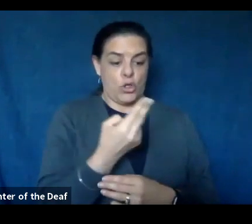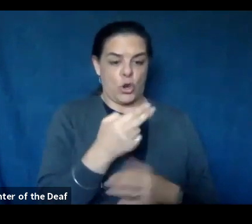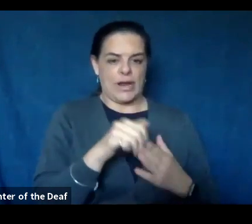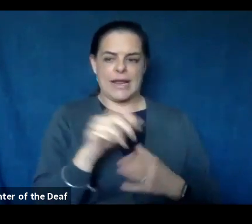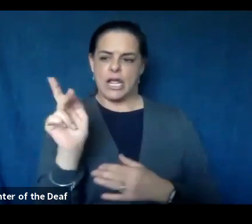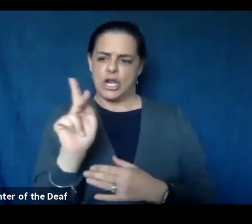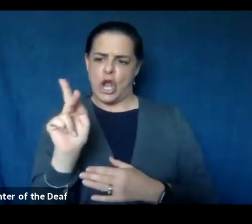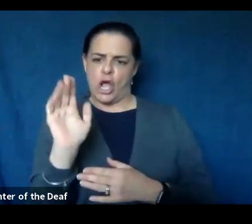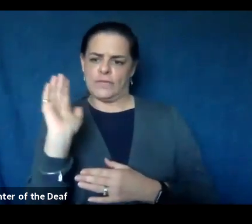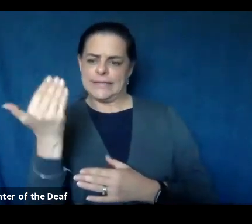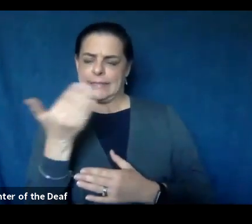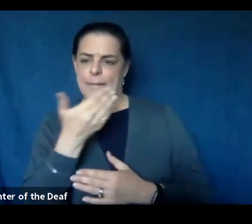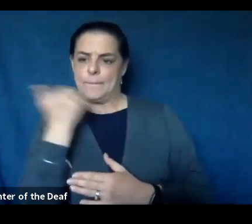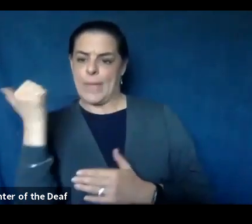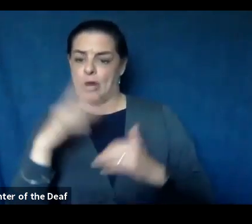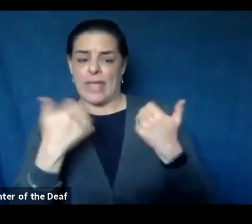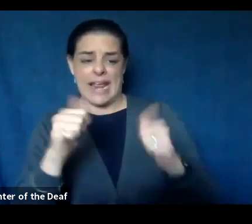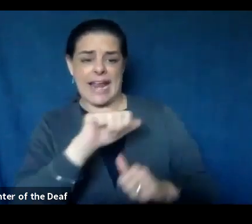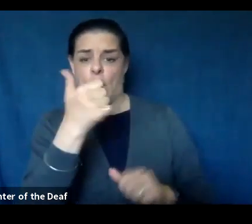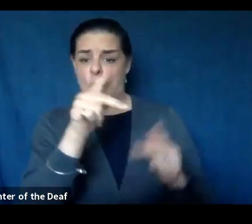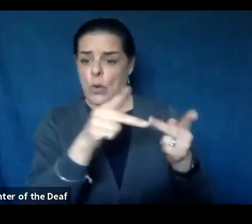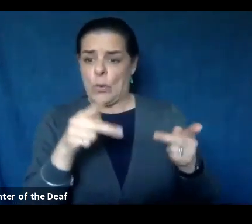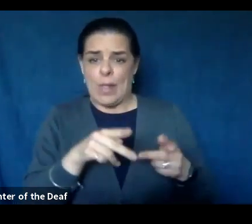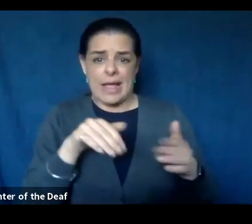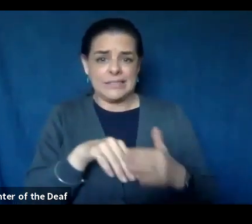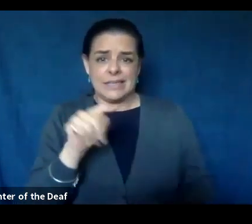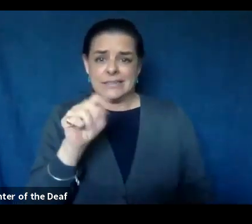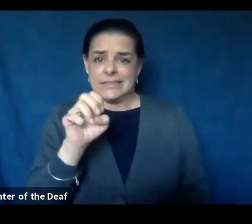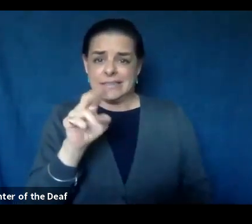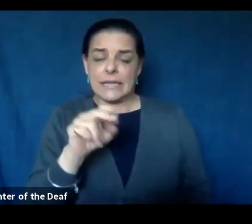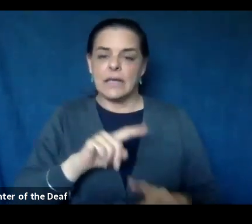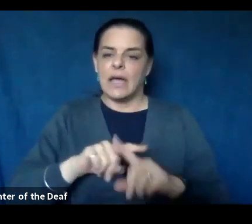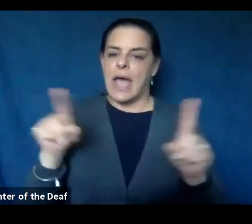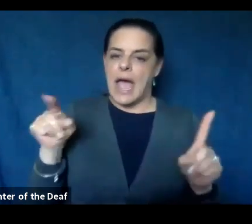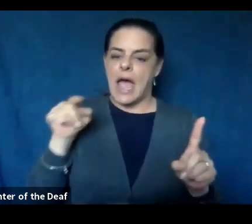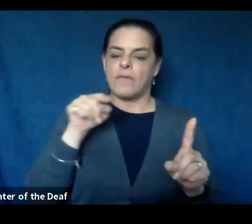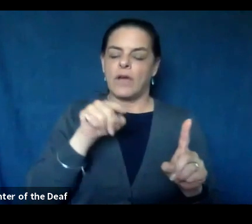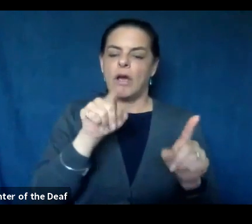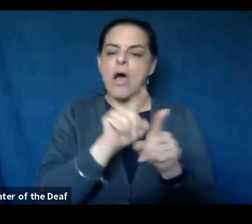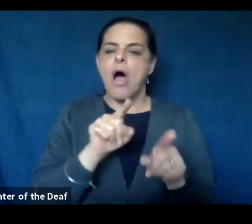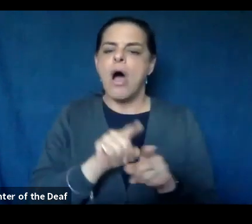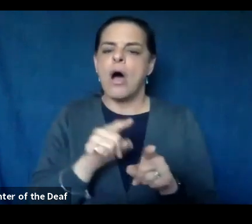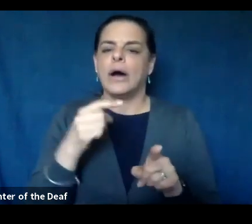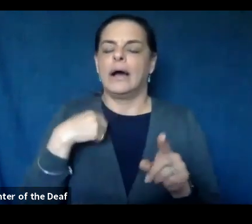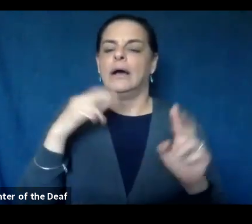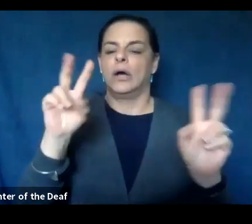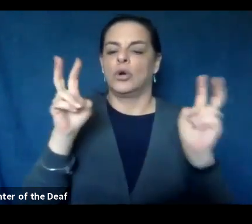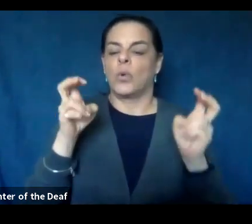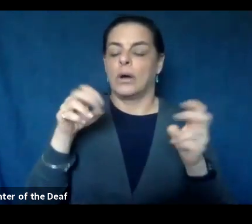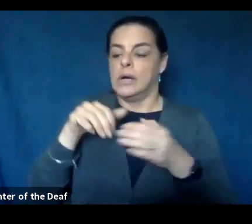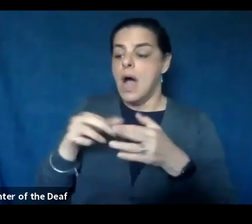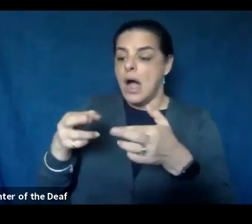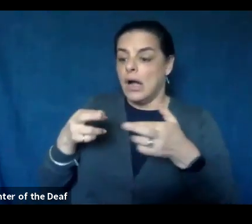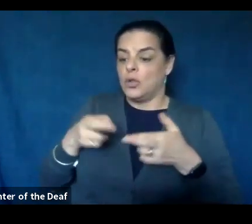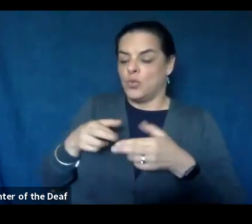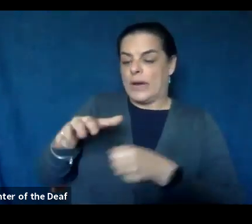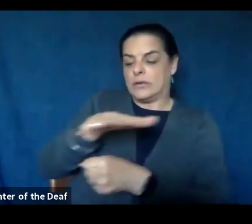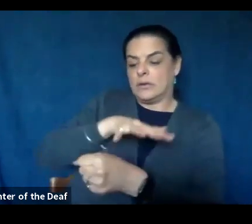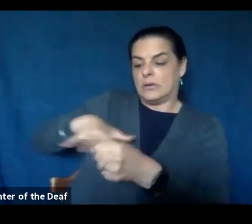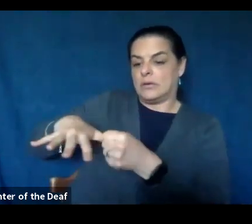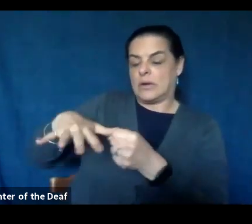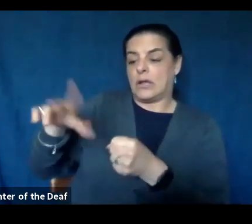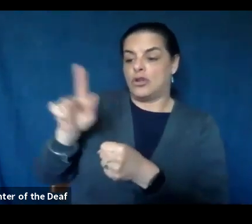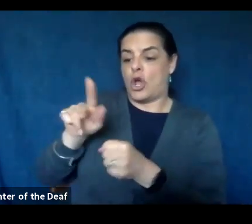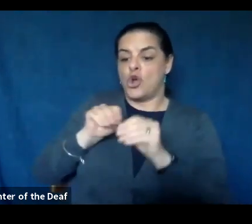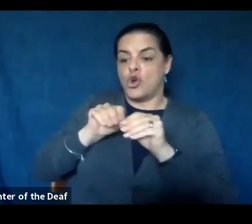looks better than nearly any other place in the state. However, it was accompanied with a warning, quote, "In the region around Knoxville, the transmission